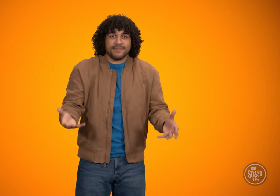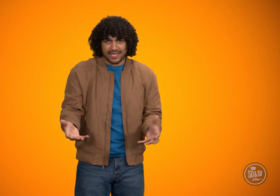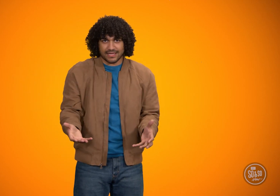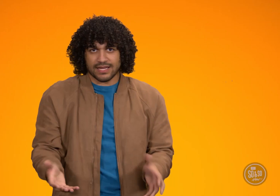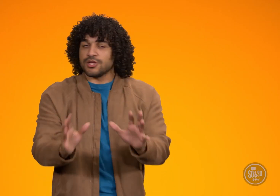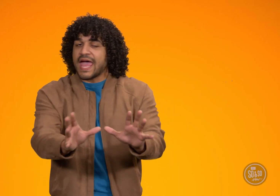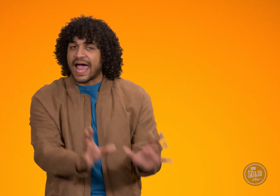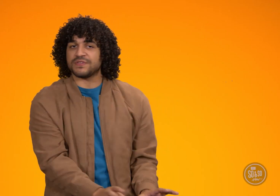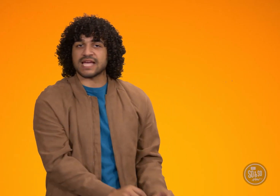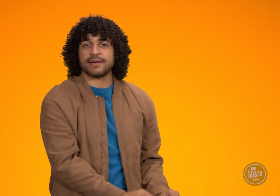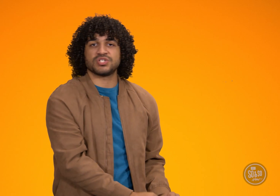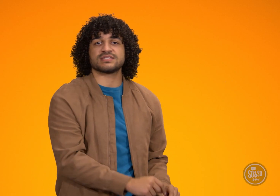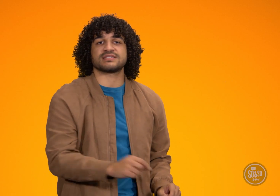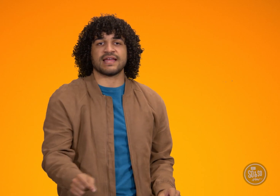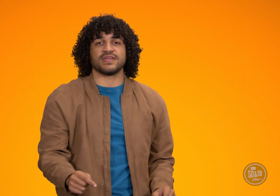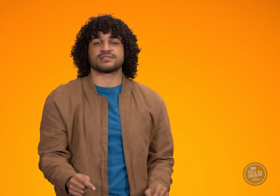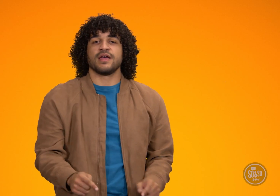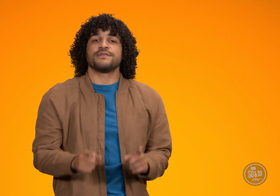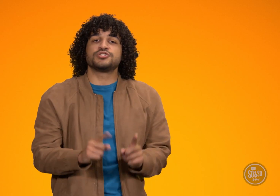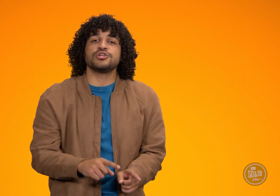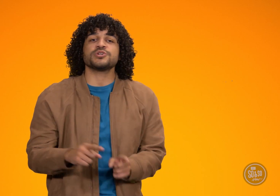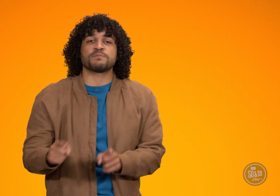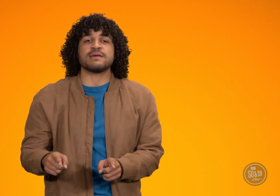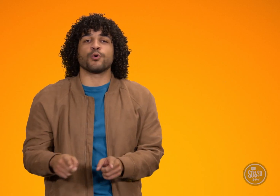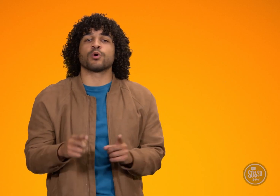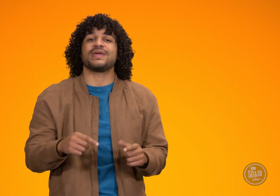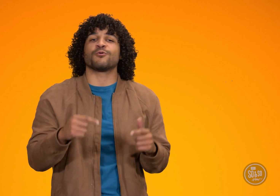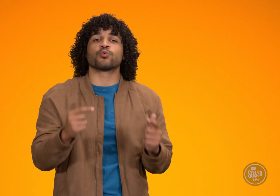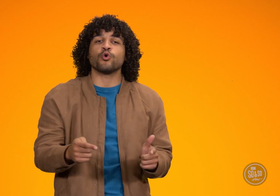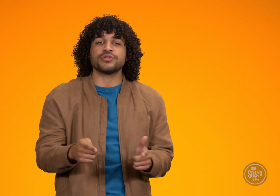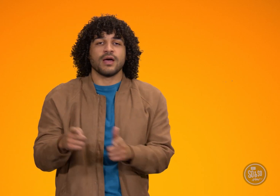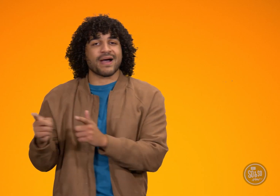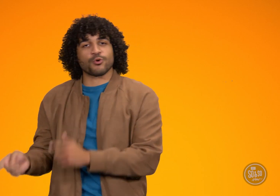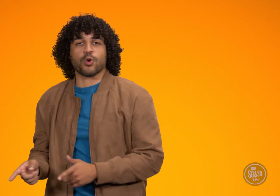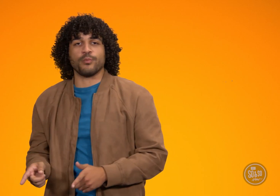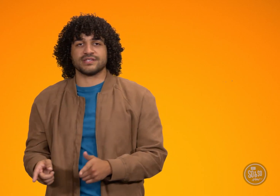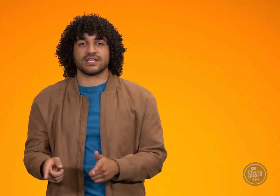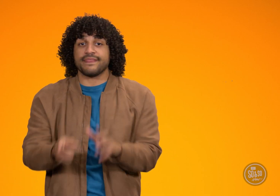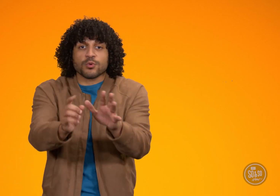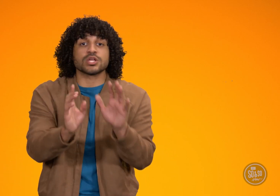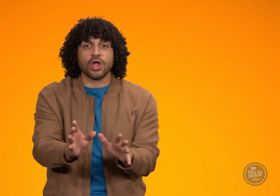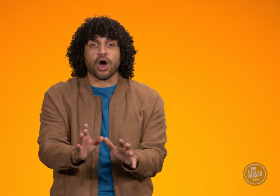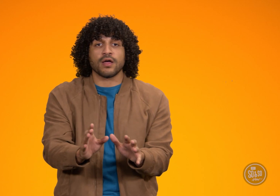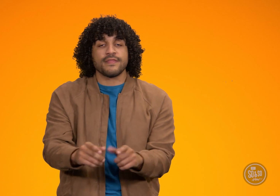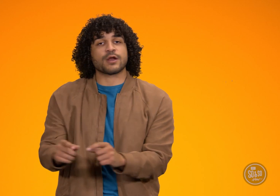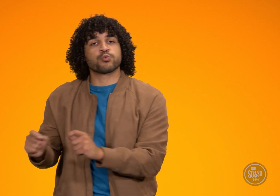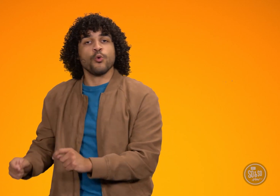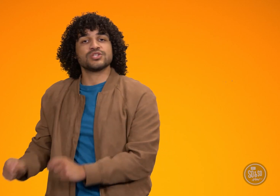mean at the time Jesus said this the Jewish people were being ruled by the Romans and there was a law that a Roman